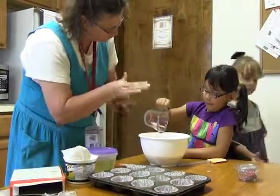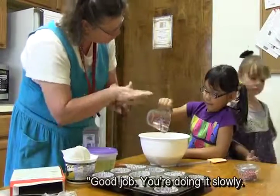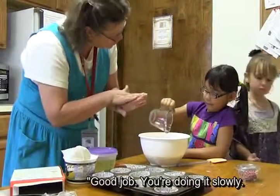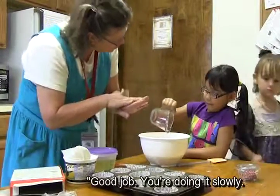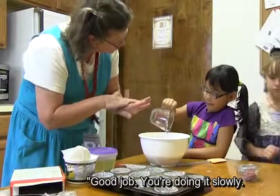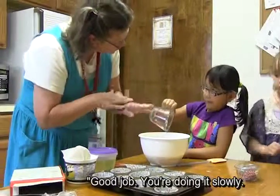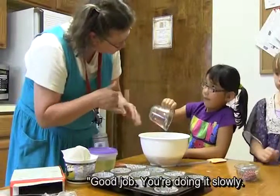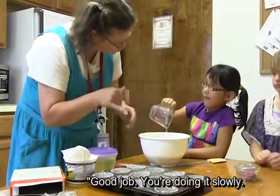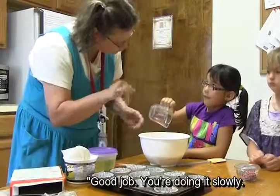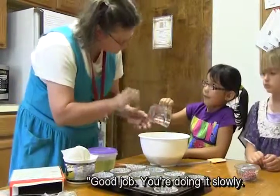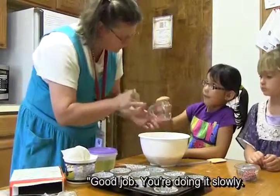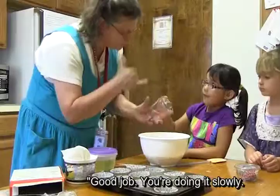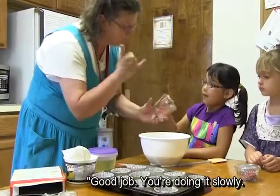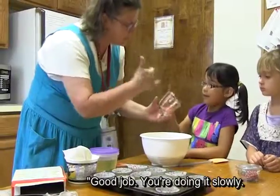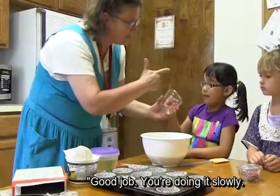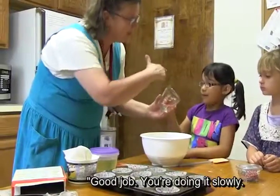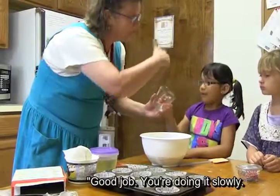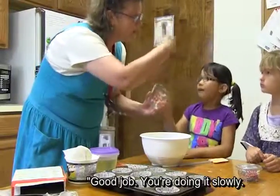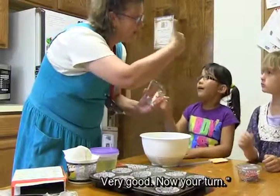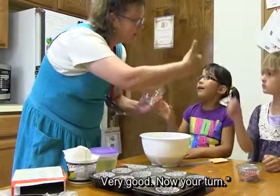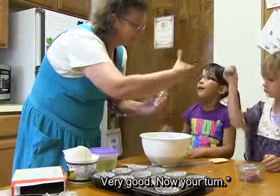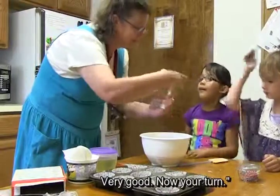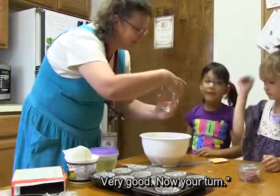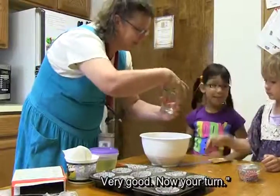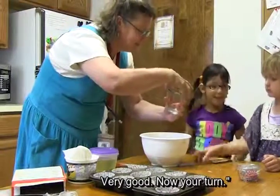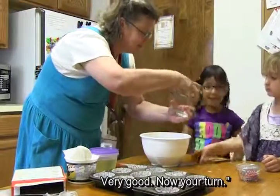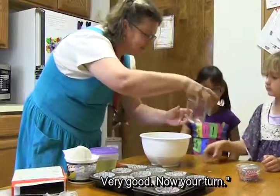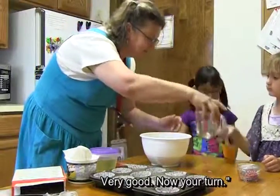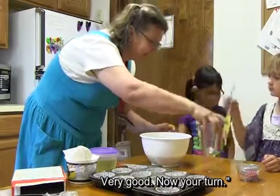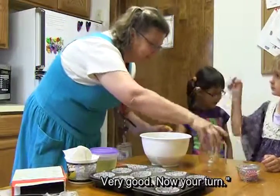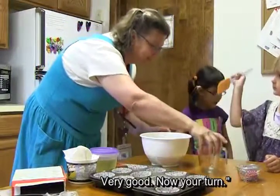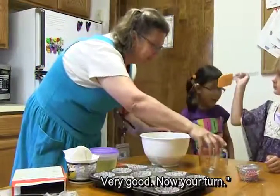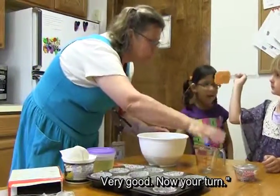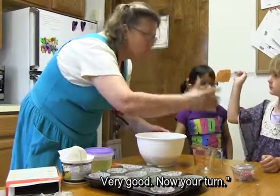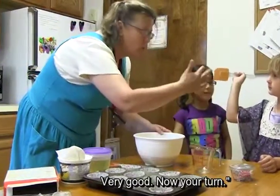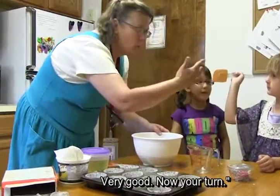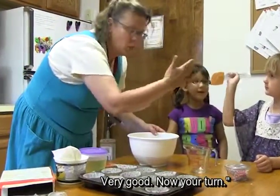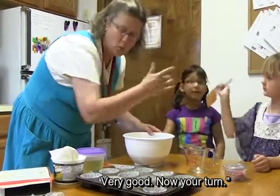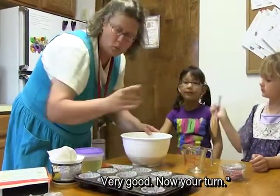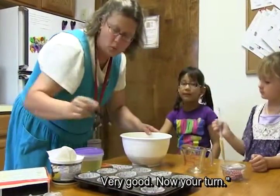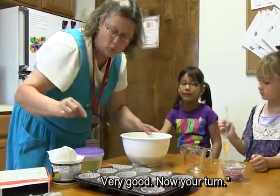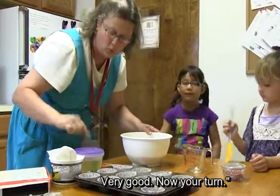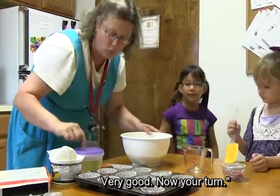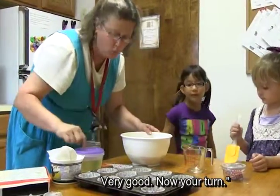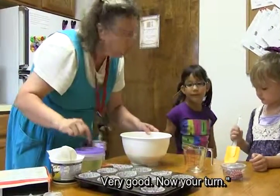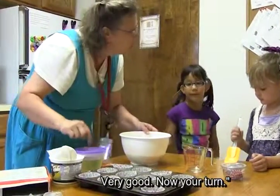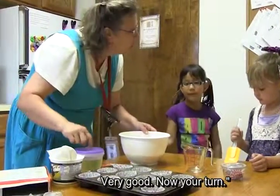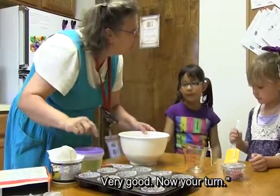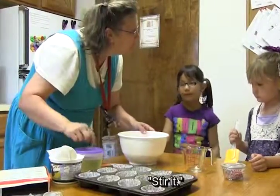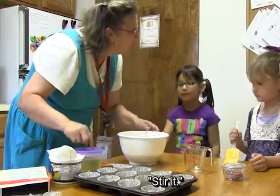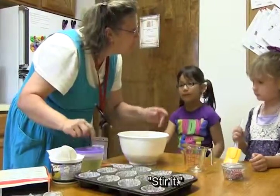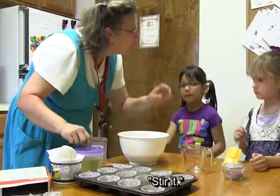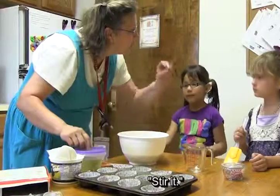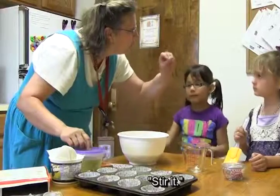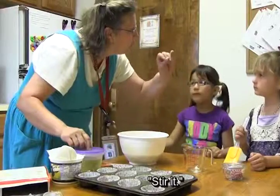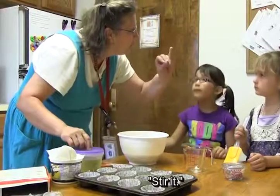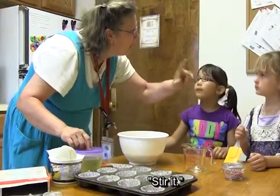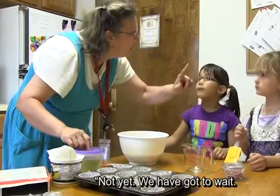Good job. You're doing it slowly. Very good. Now your turn. Stir it. Oh, not yet.